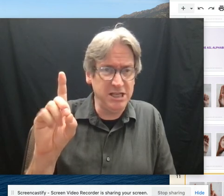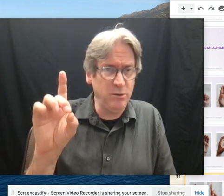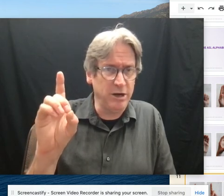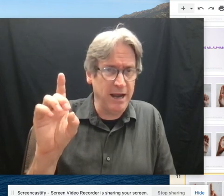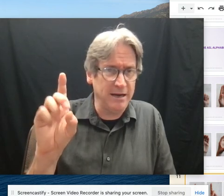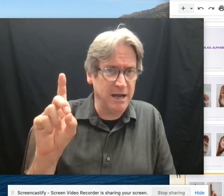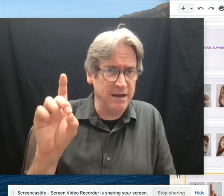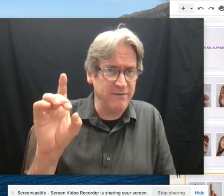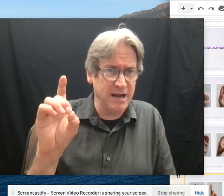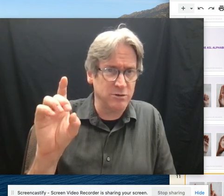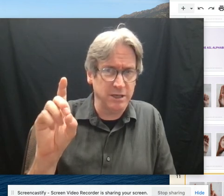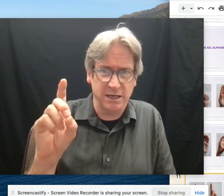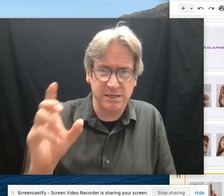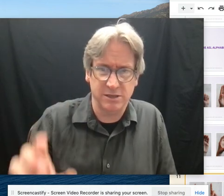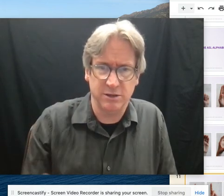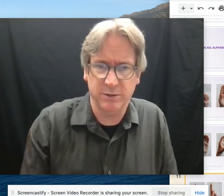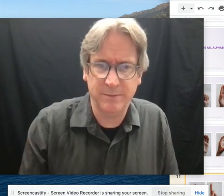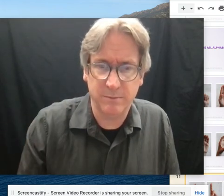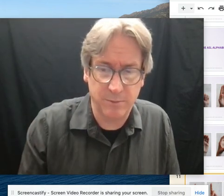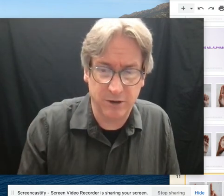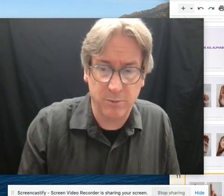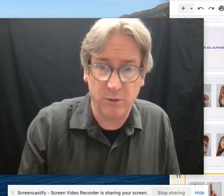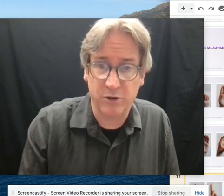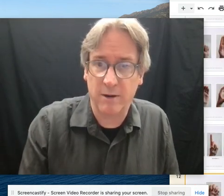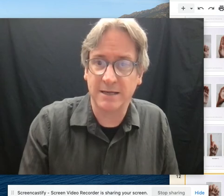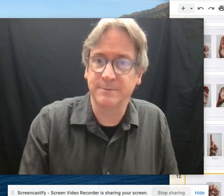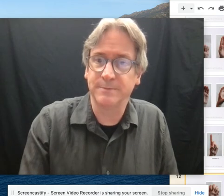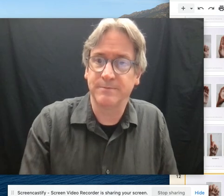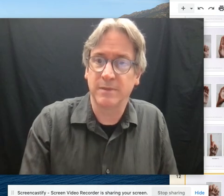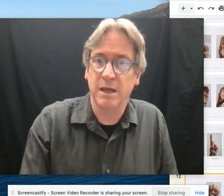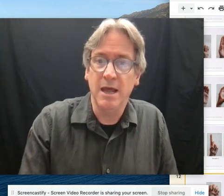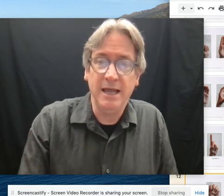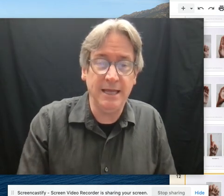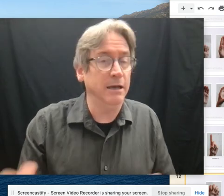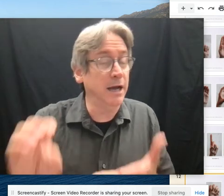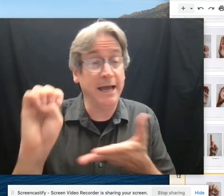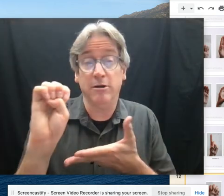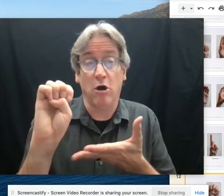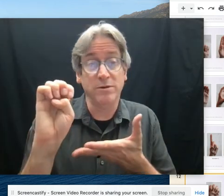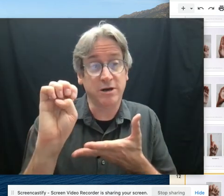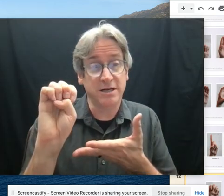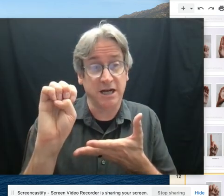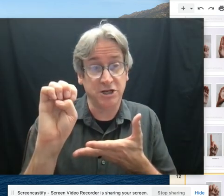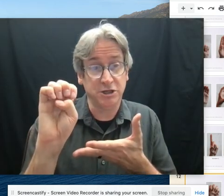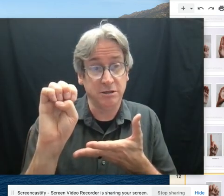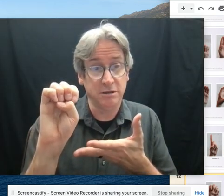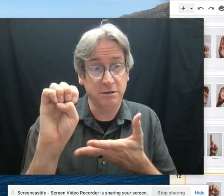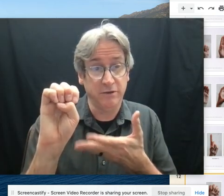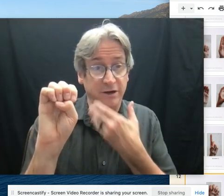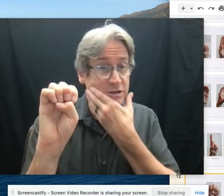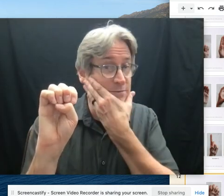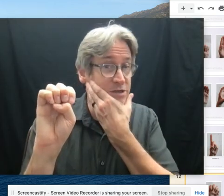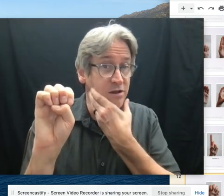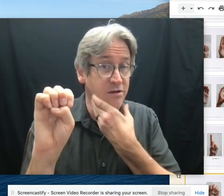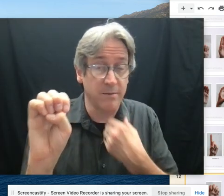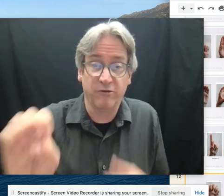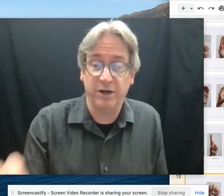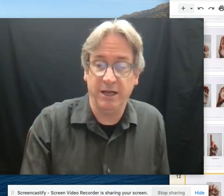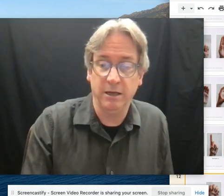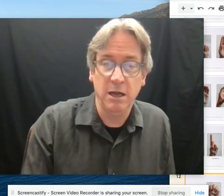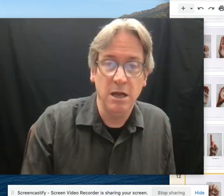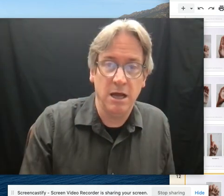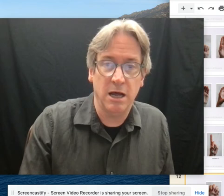just see what your hand kind of naturally does as you do it, but they're both correct. E, again, always try to touch the fingertips to the